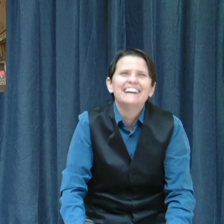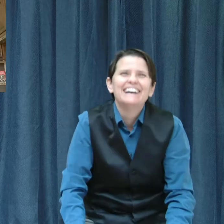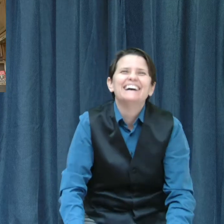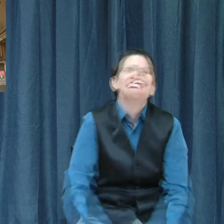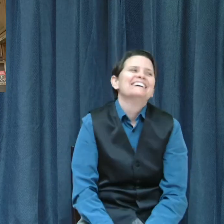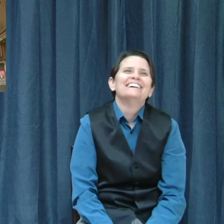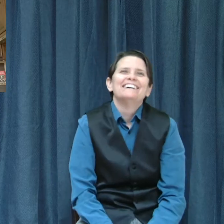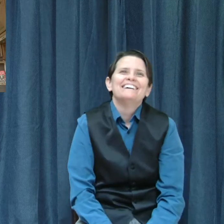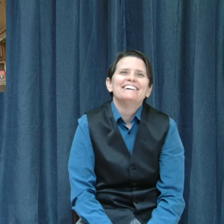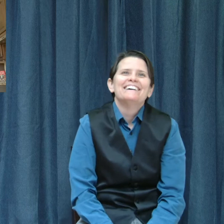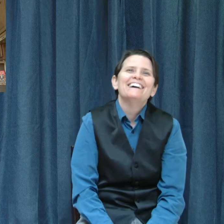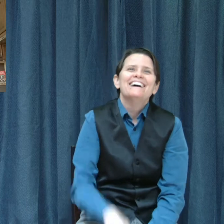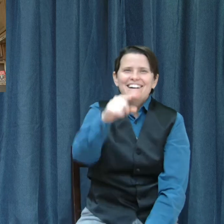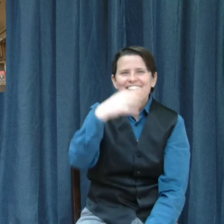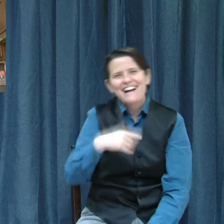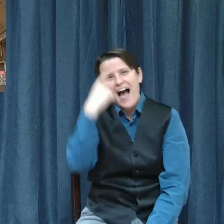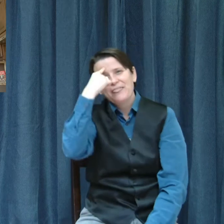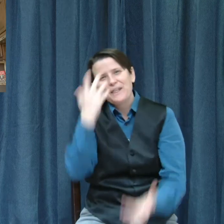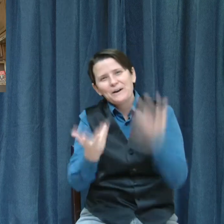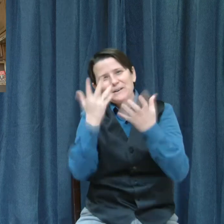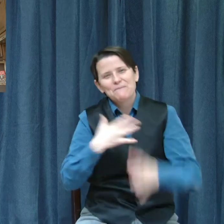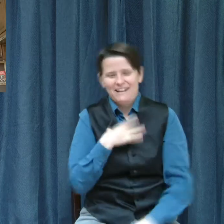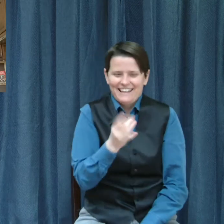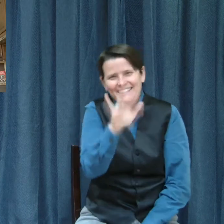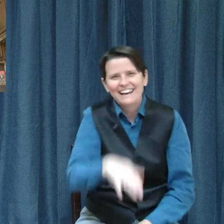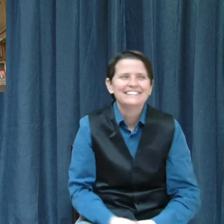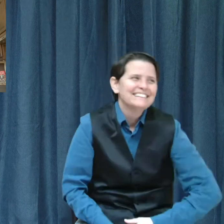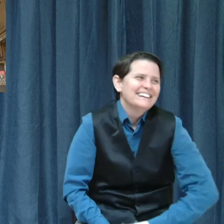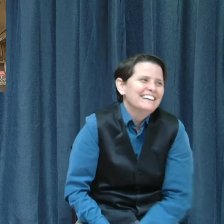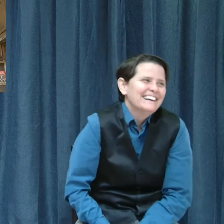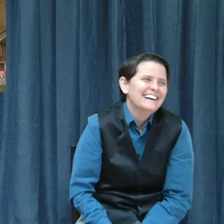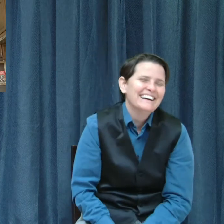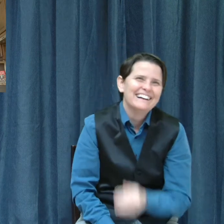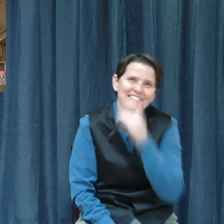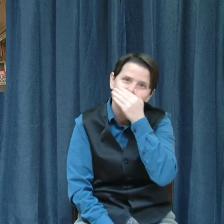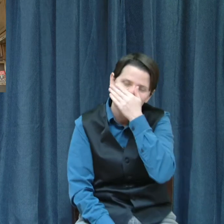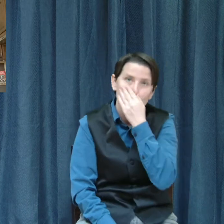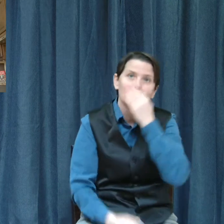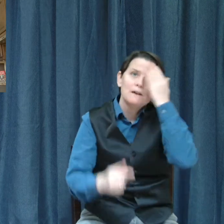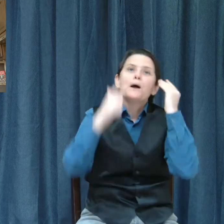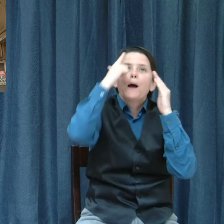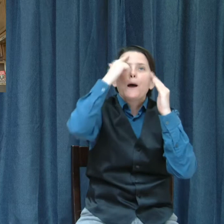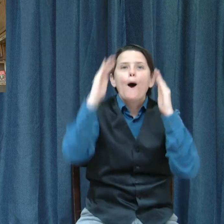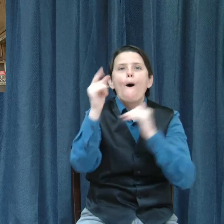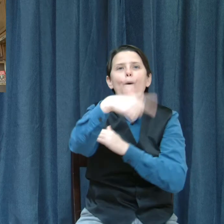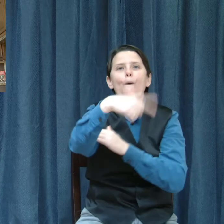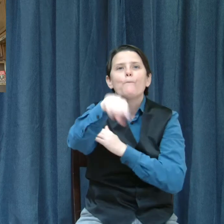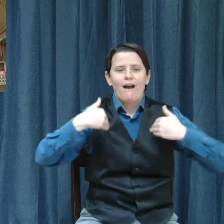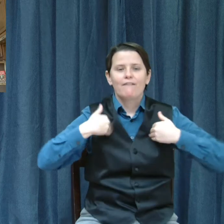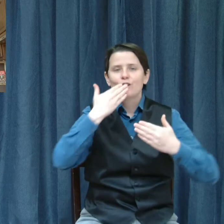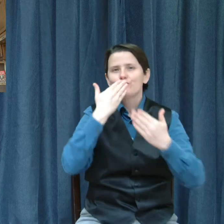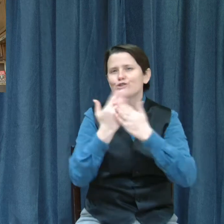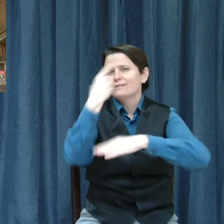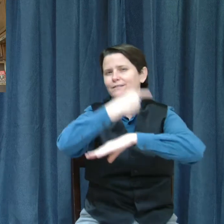I thought y'all would get a kick out of that. Okay. I hope you all have a good day and a good service, and